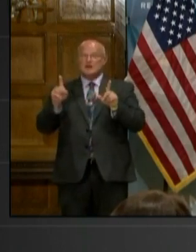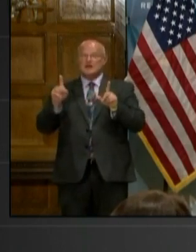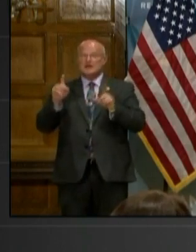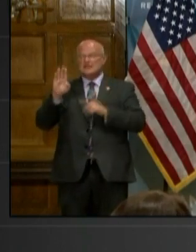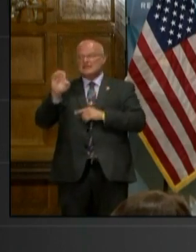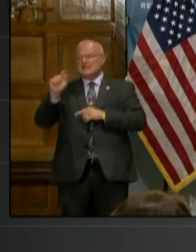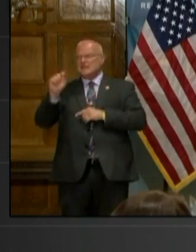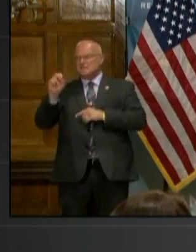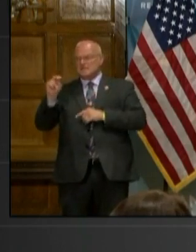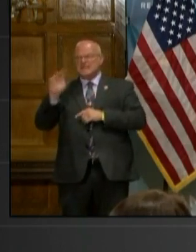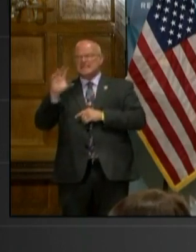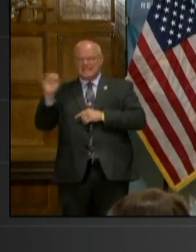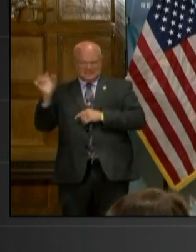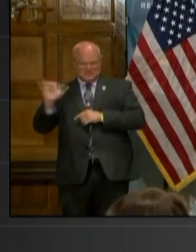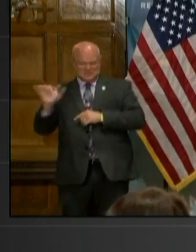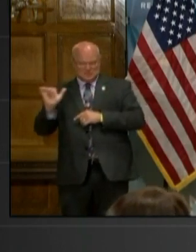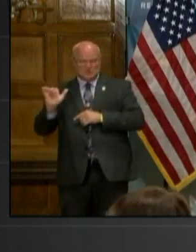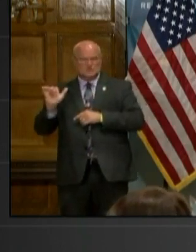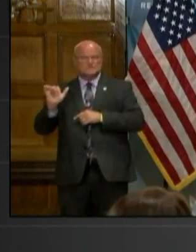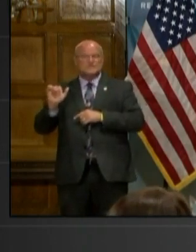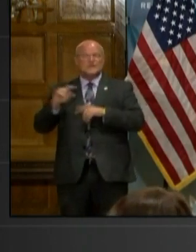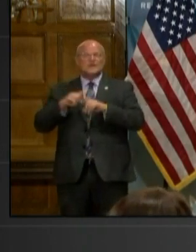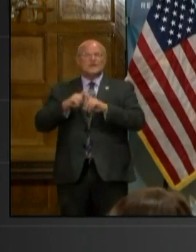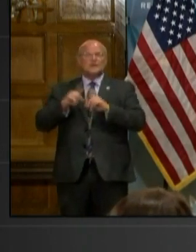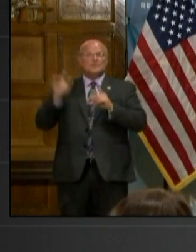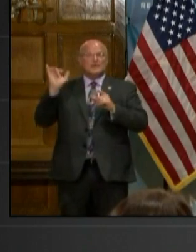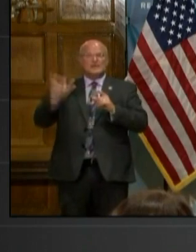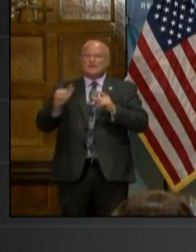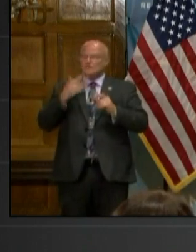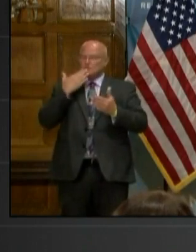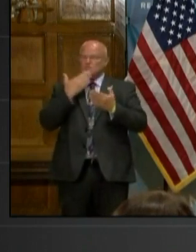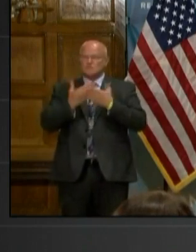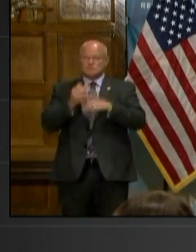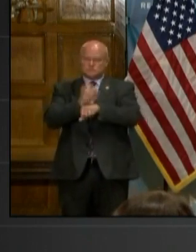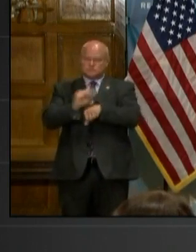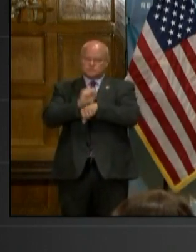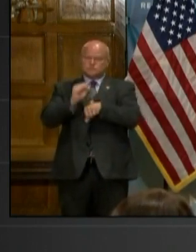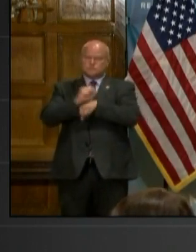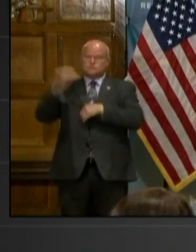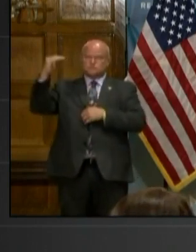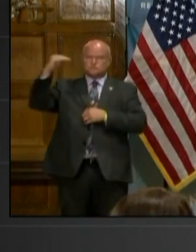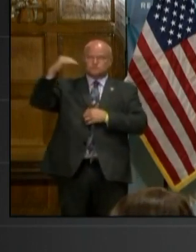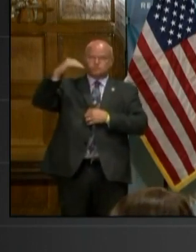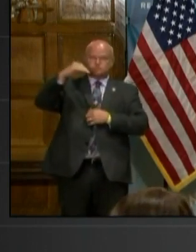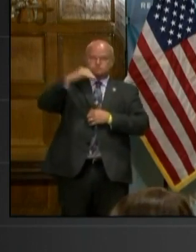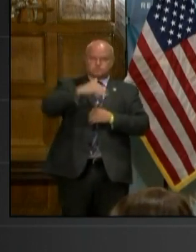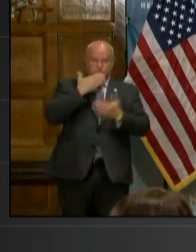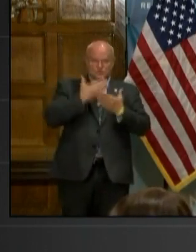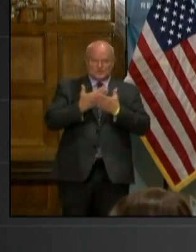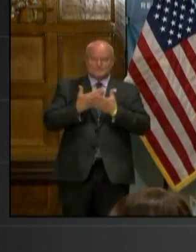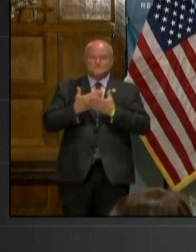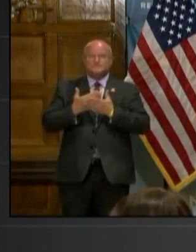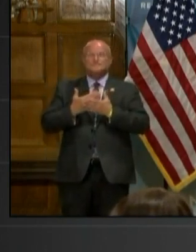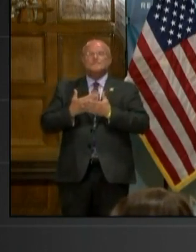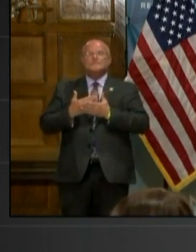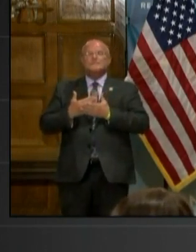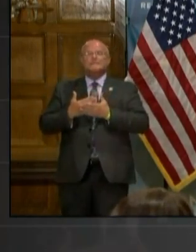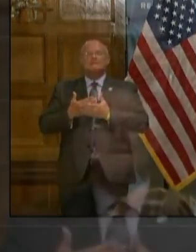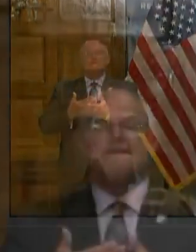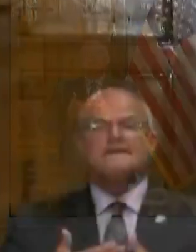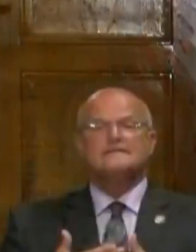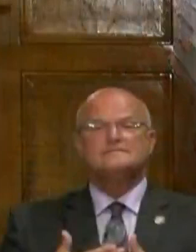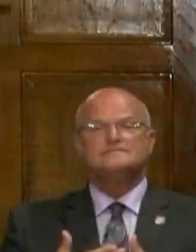County particularly and the other counties in that region have really been on the downward trend. You look at the